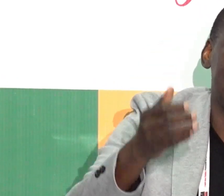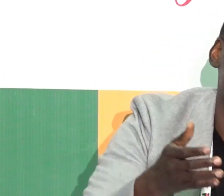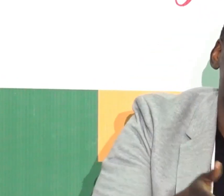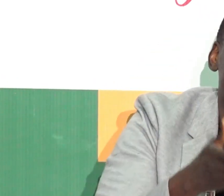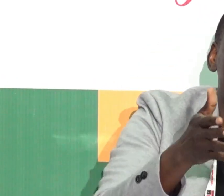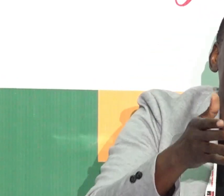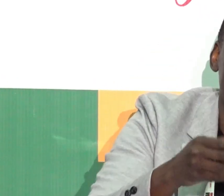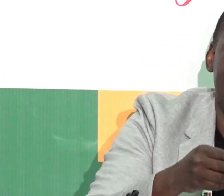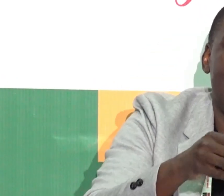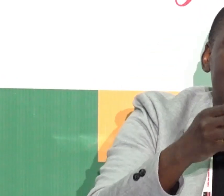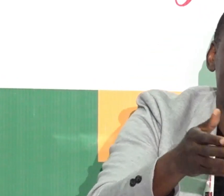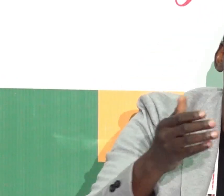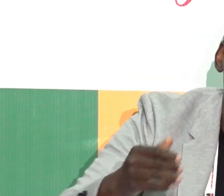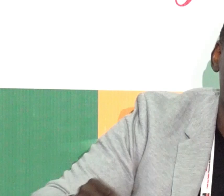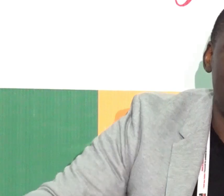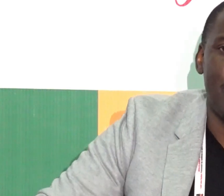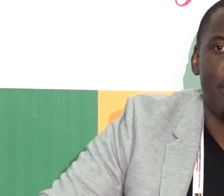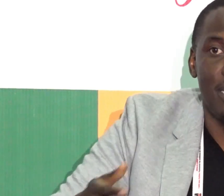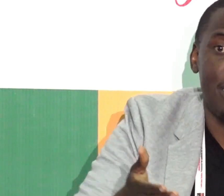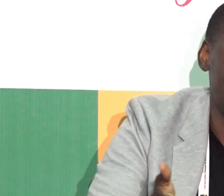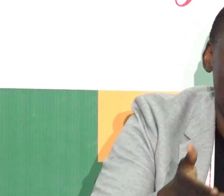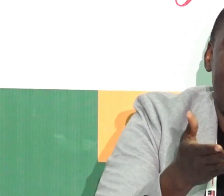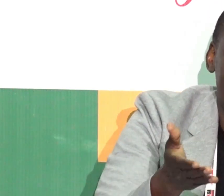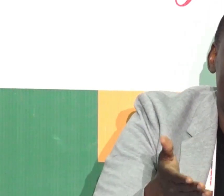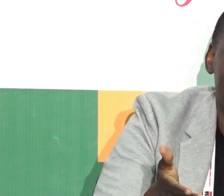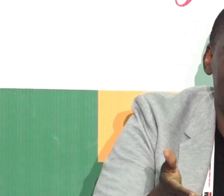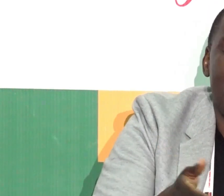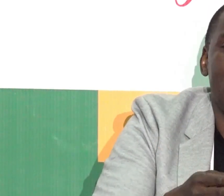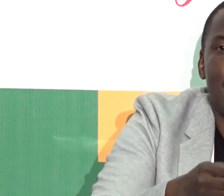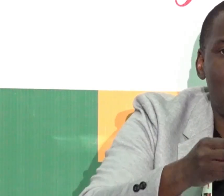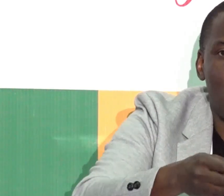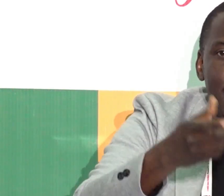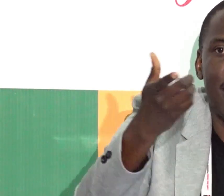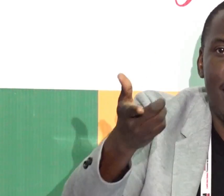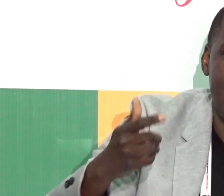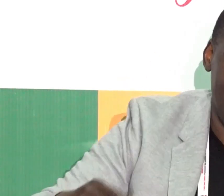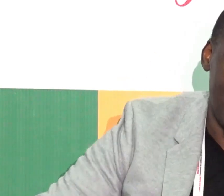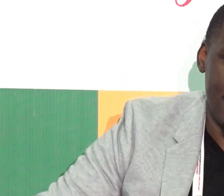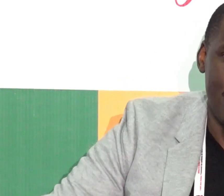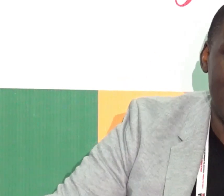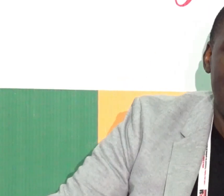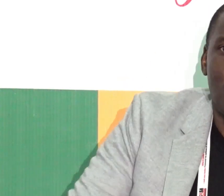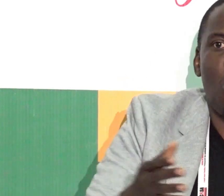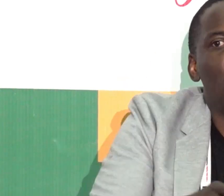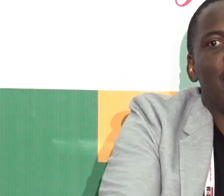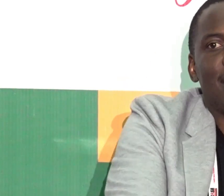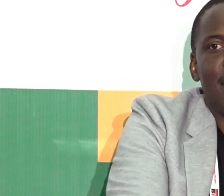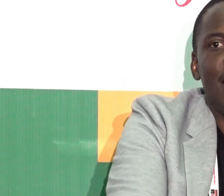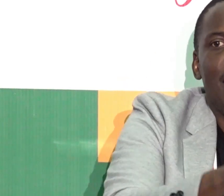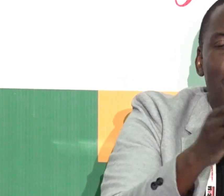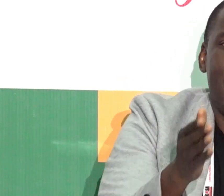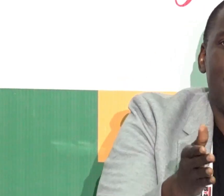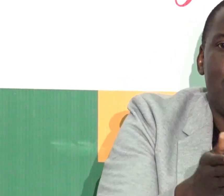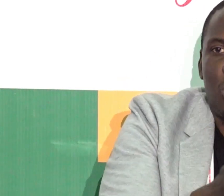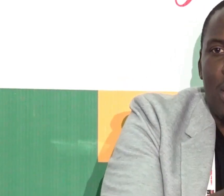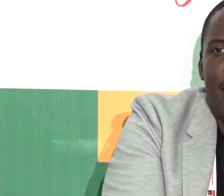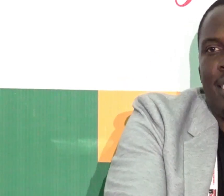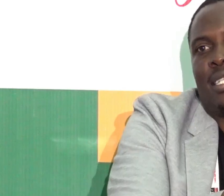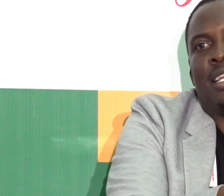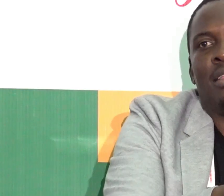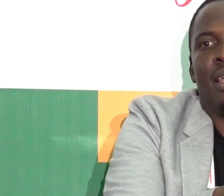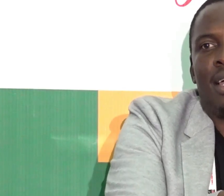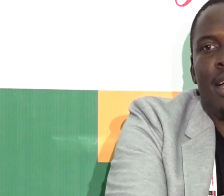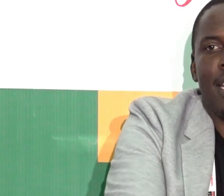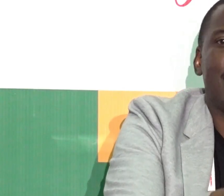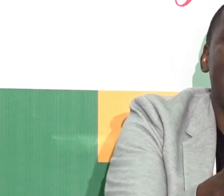common STIs that we are seeing that these mothers on PrEP they are having is actually syphilis. So obviously making sure